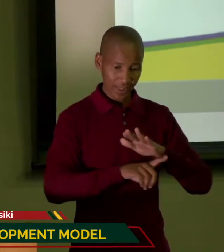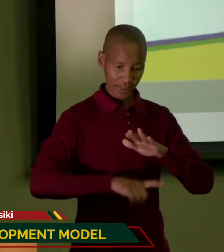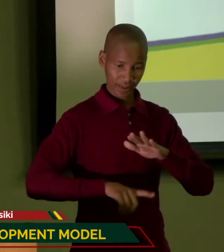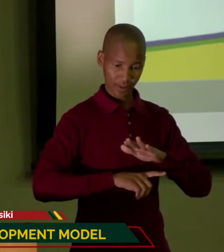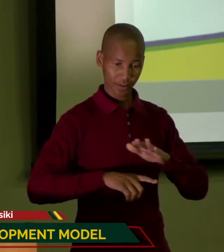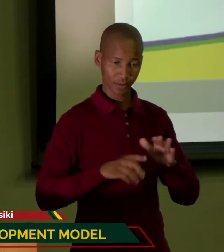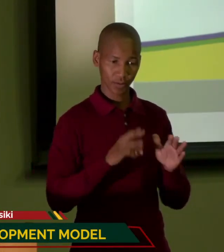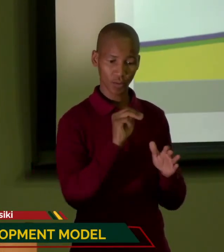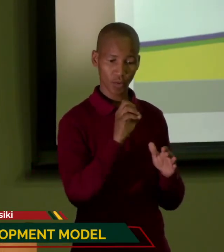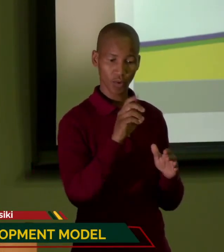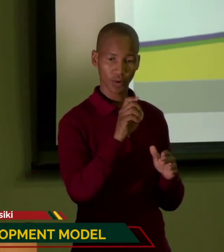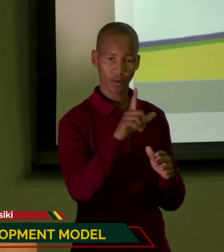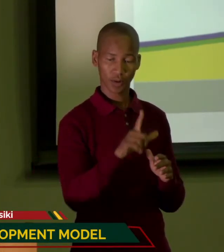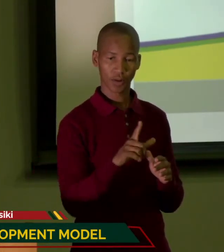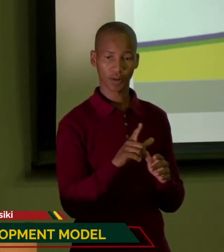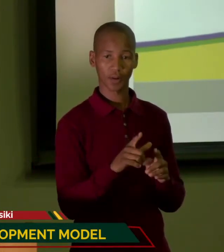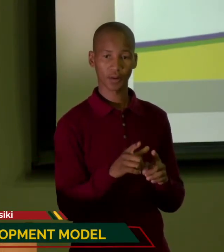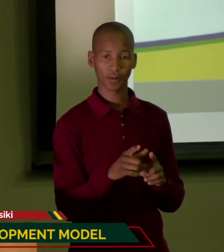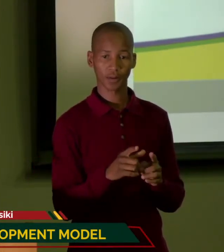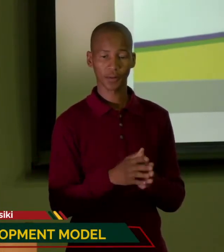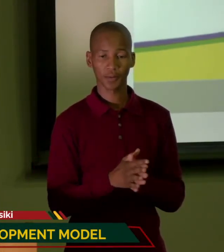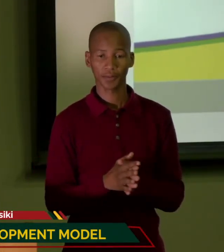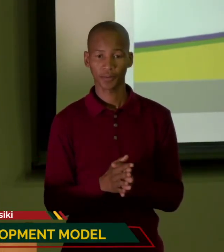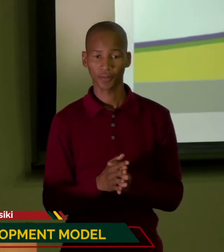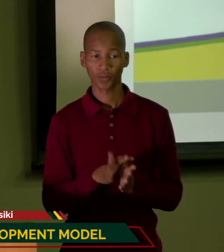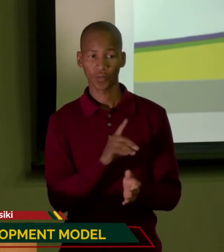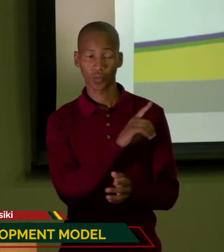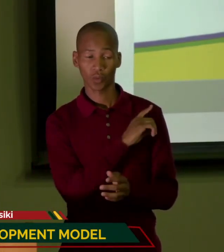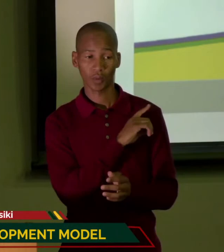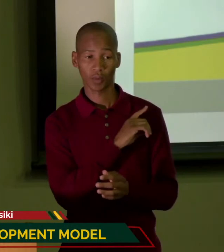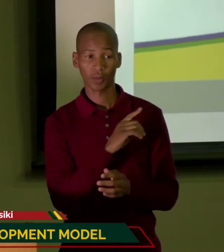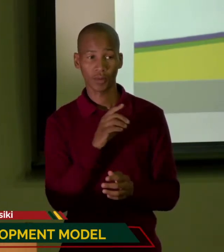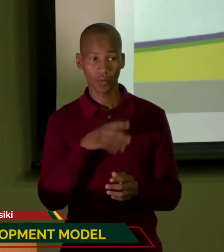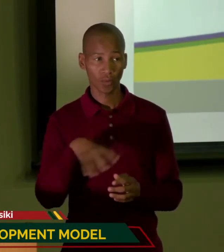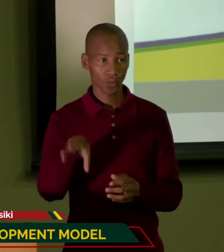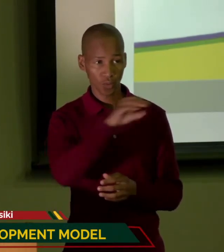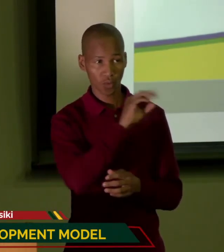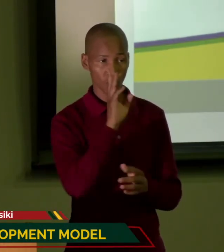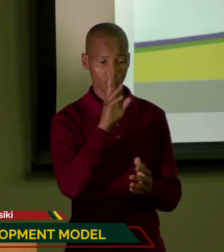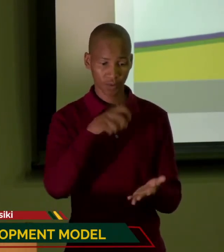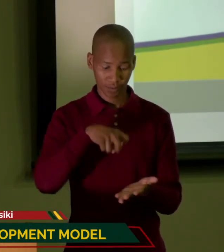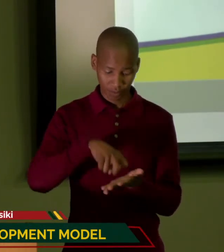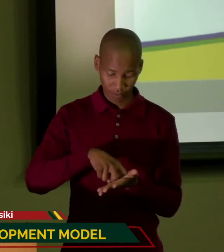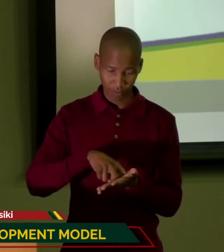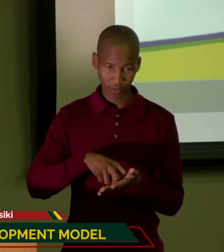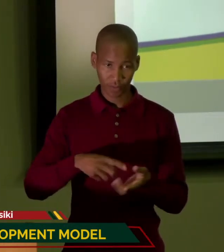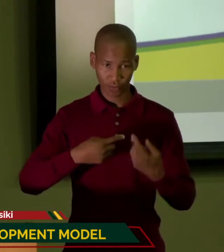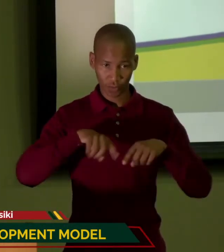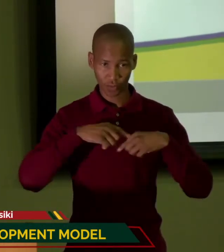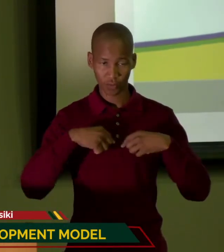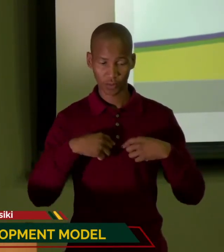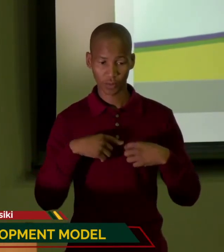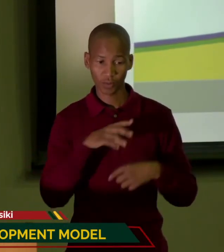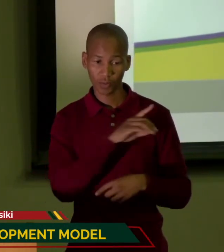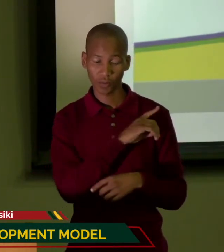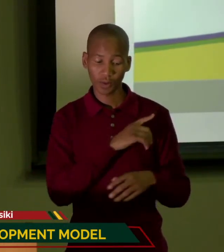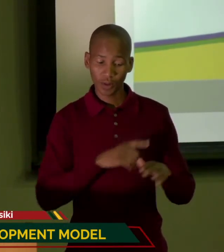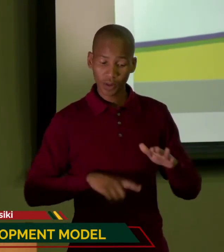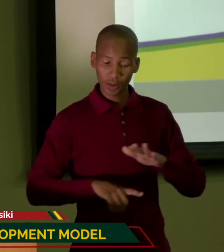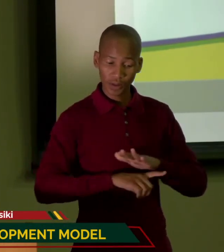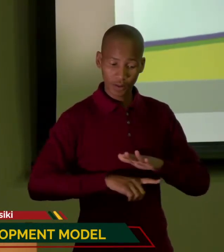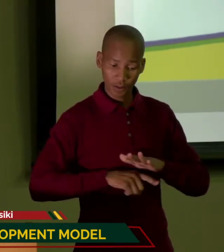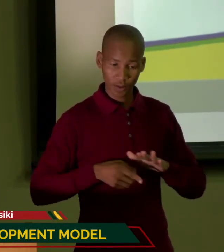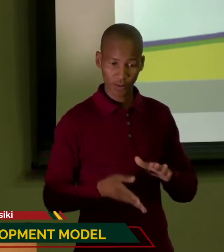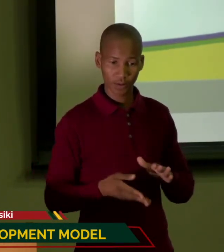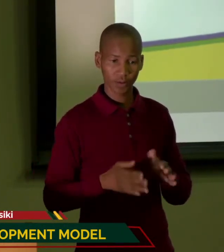Ingakumbi ke ukuba onke bazoguqa pha kuthi xa ndisithi kuthi ke in the district so that